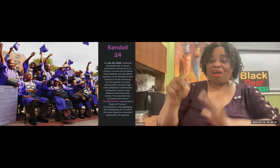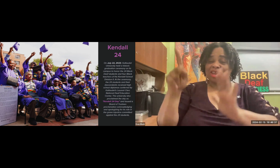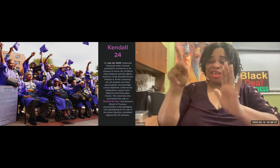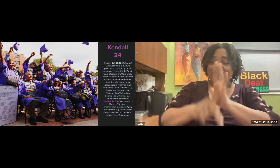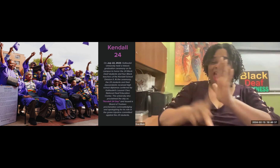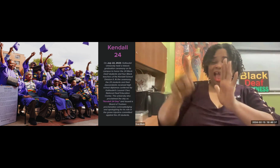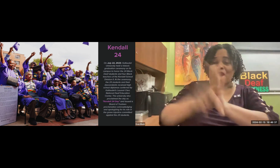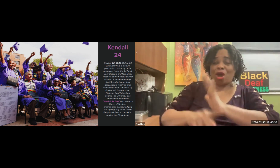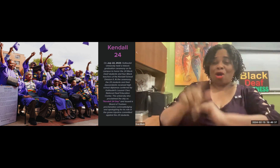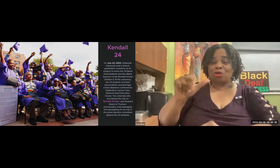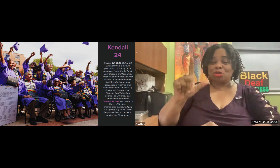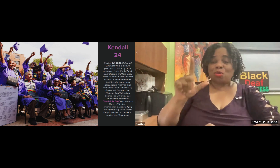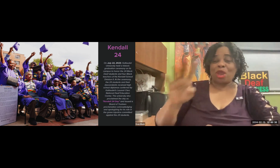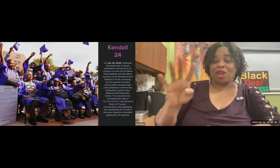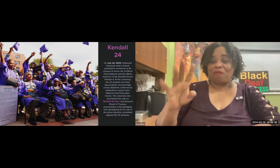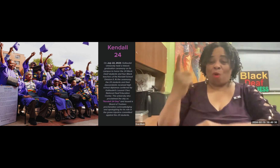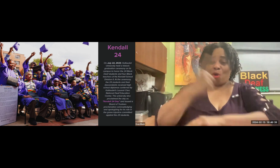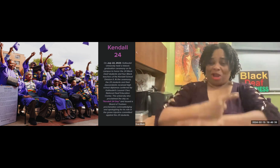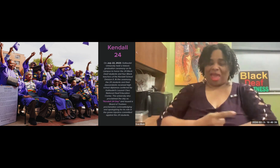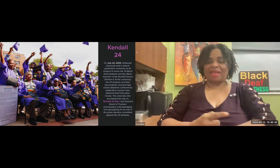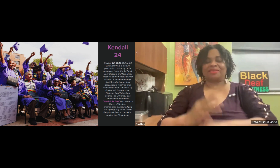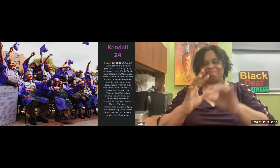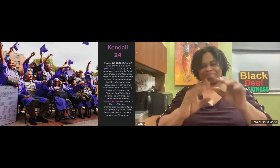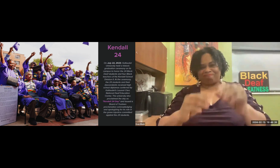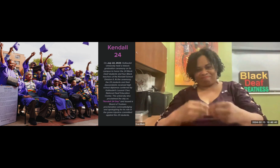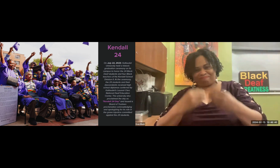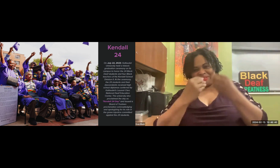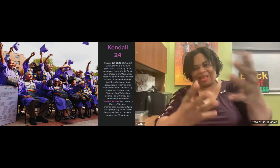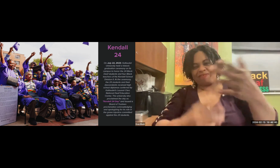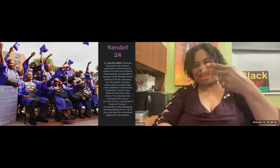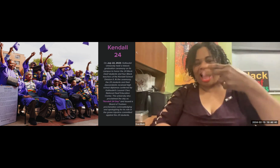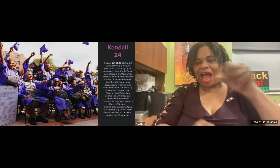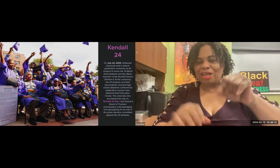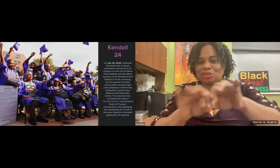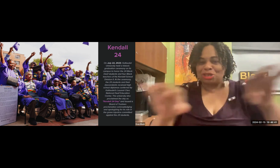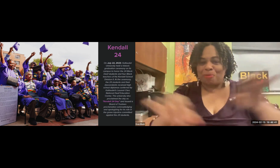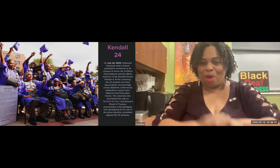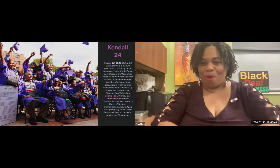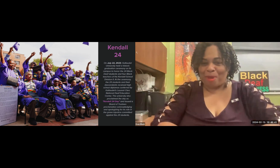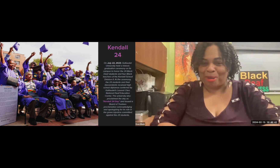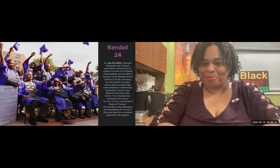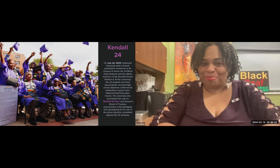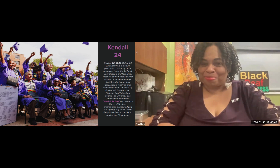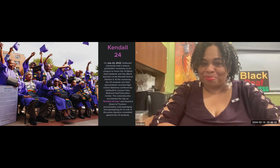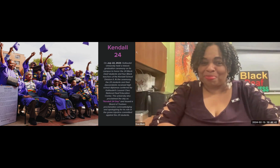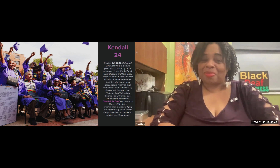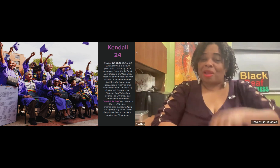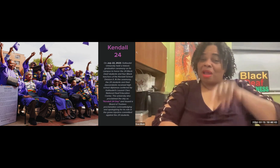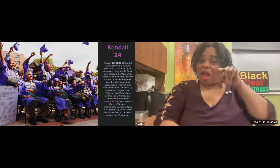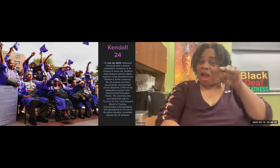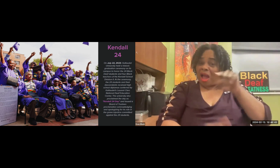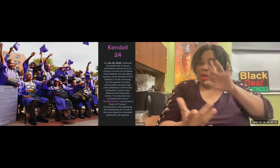of 2023 at the Kellogg 24 Day, that was the